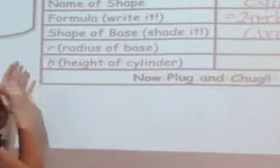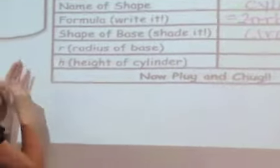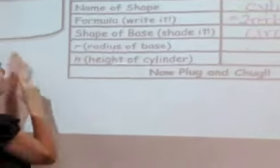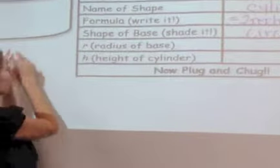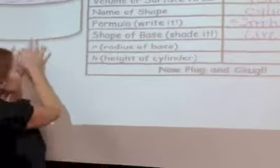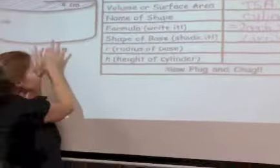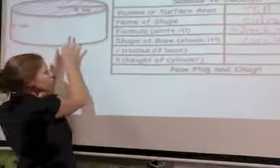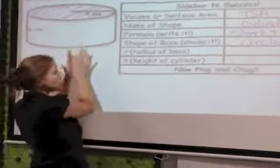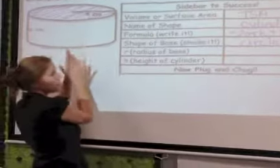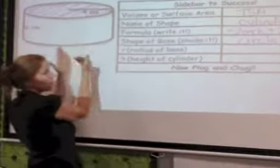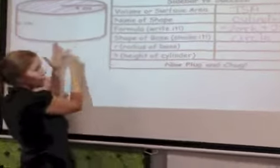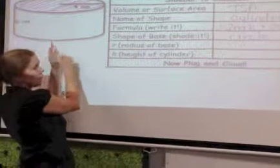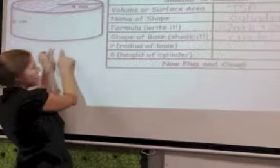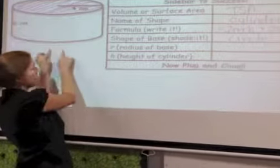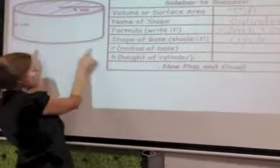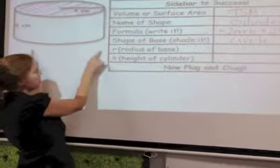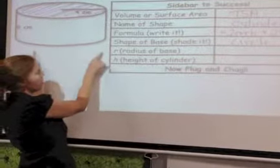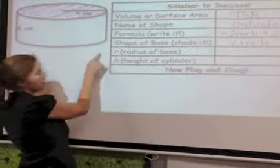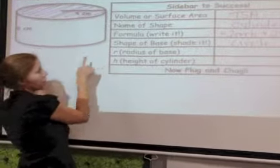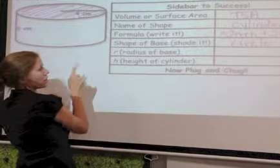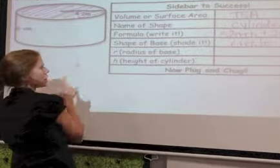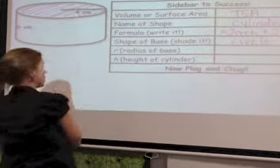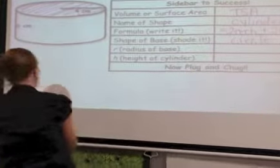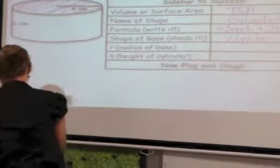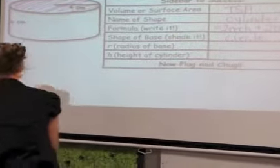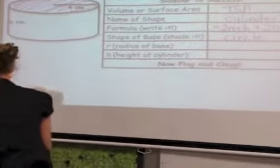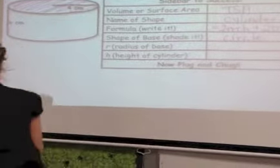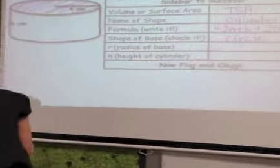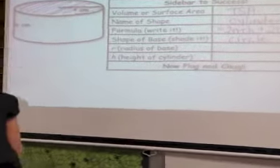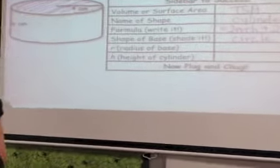copy my formula again here.